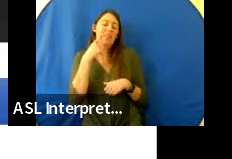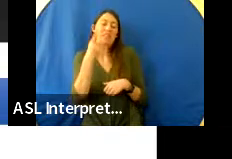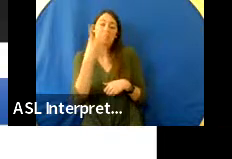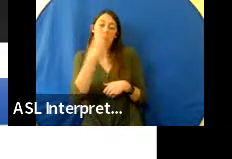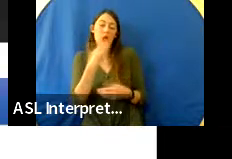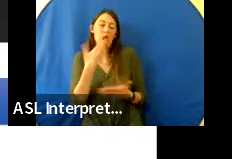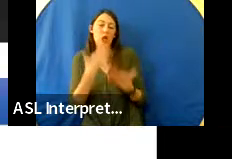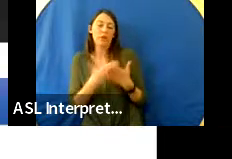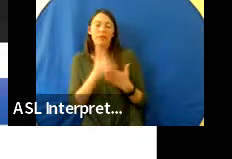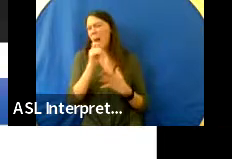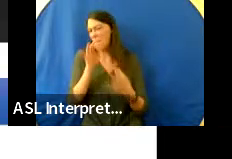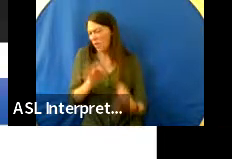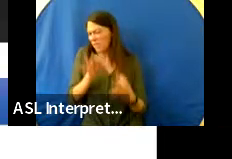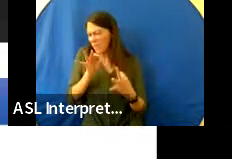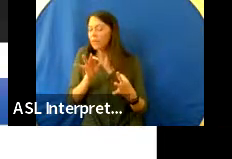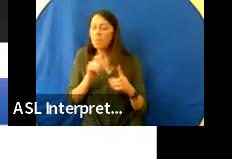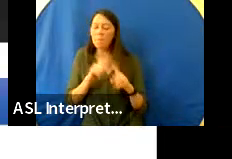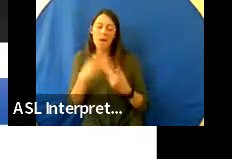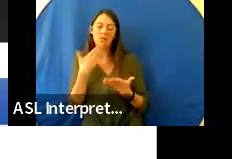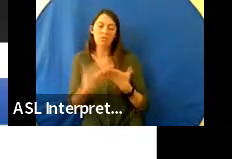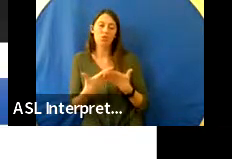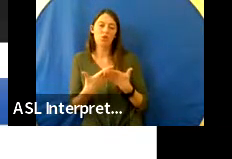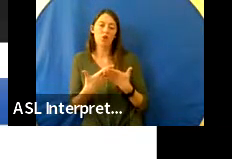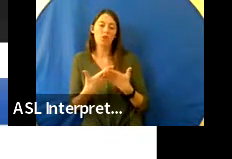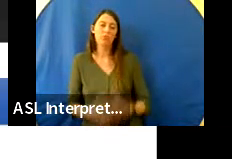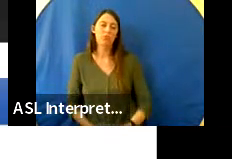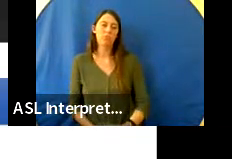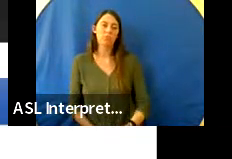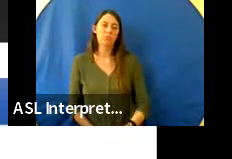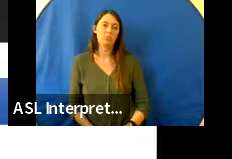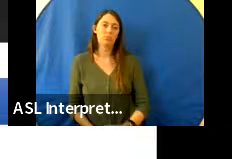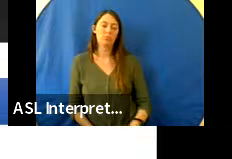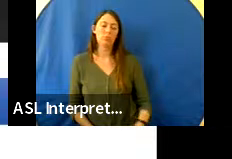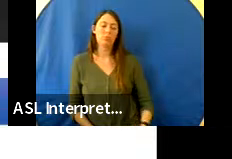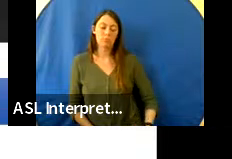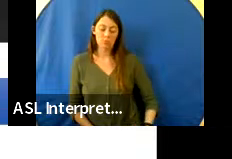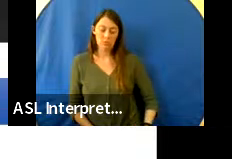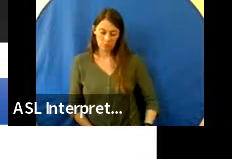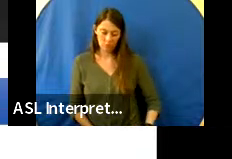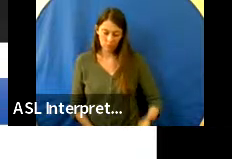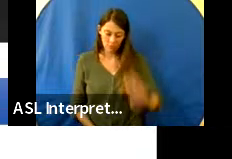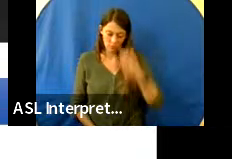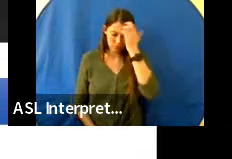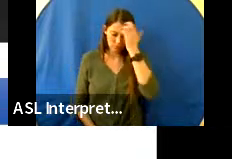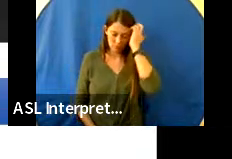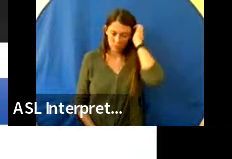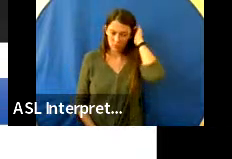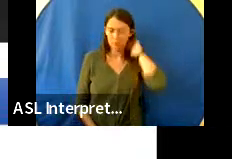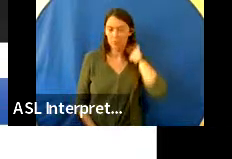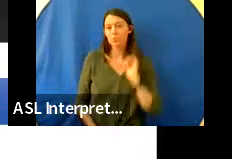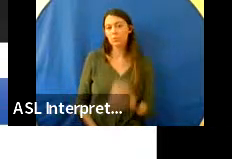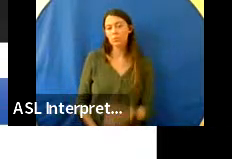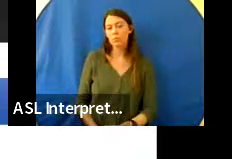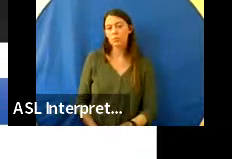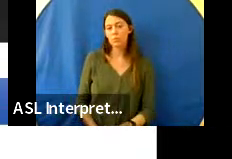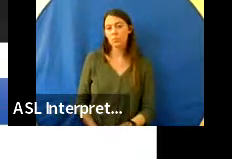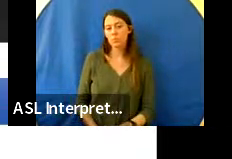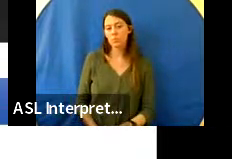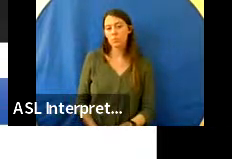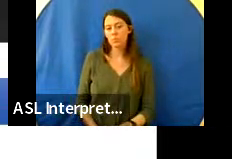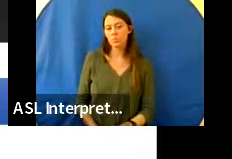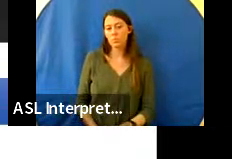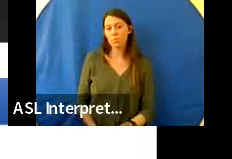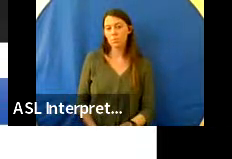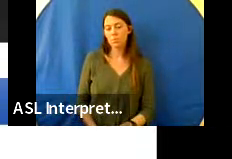think it's pretty good. And the reason, and I just wanted to comment, and the reason why, you know, having these kind of